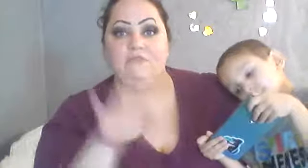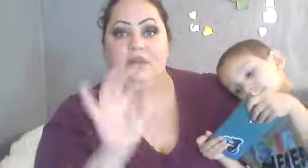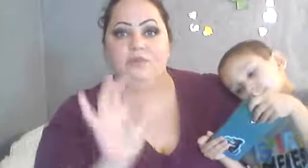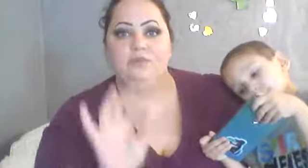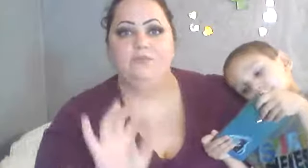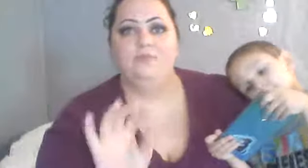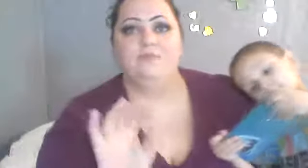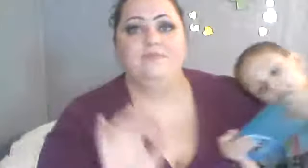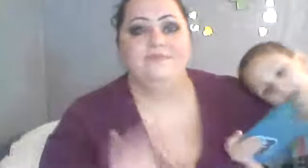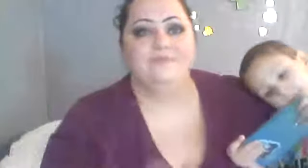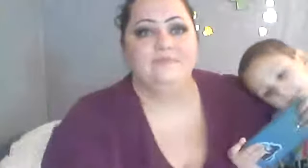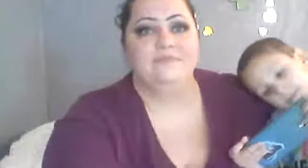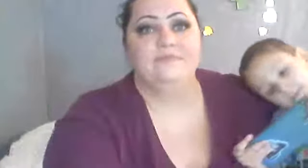found.